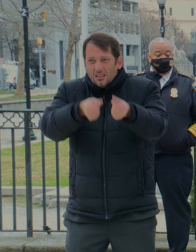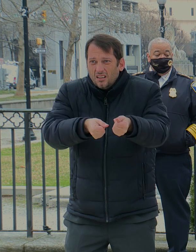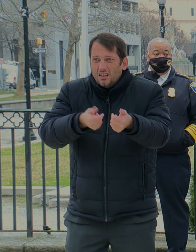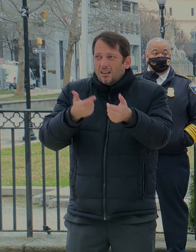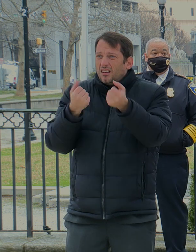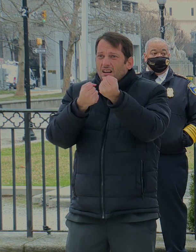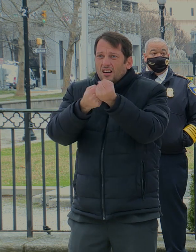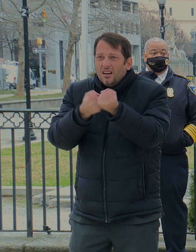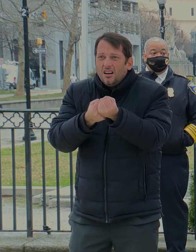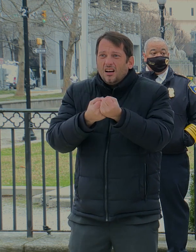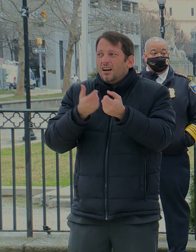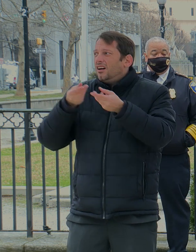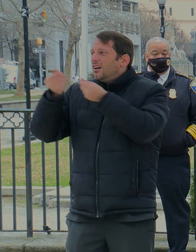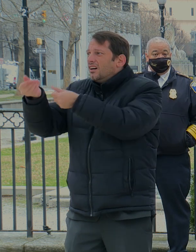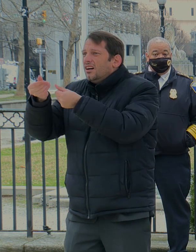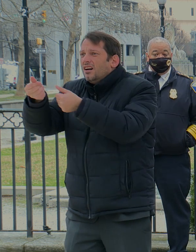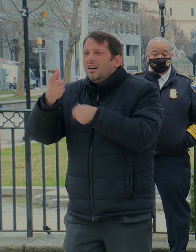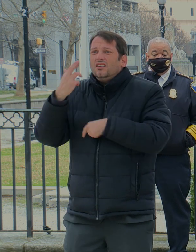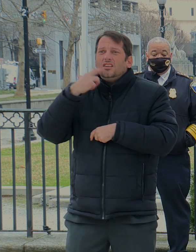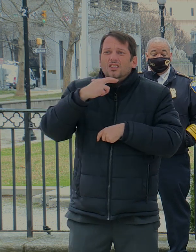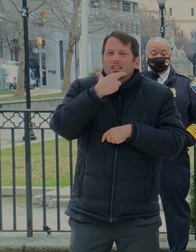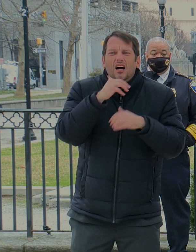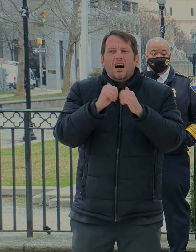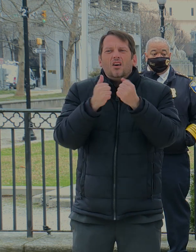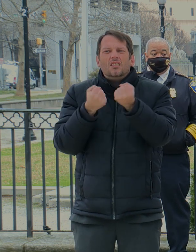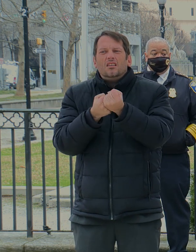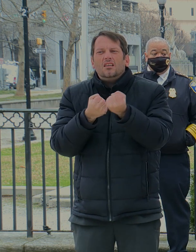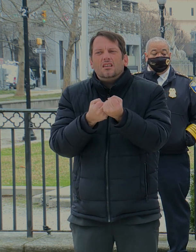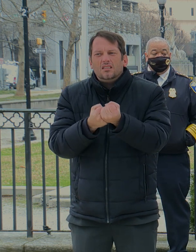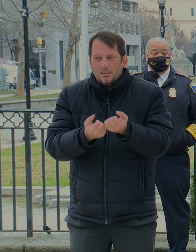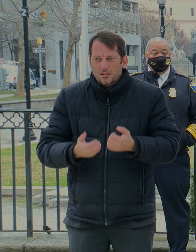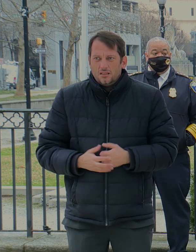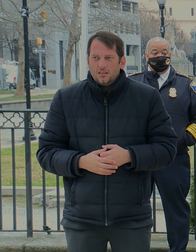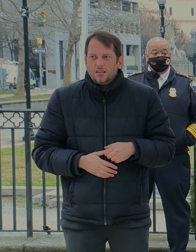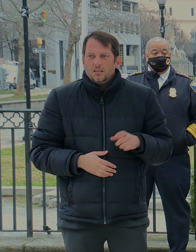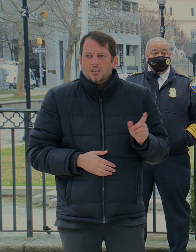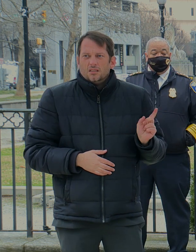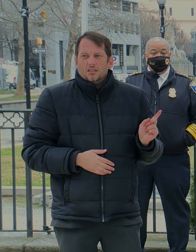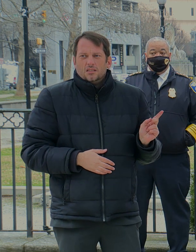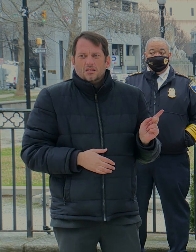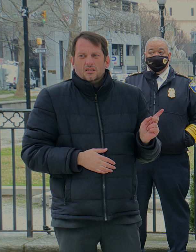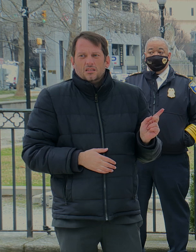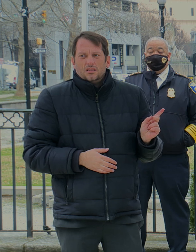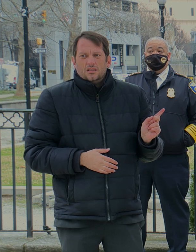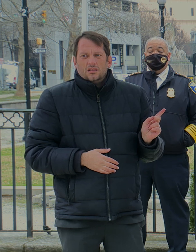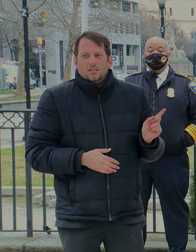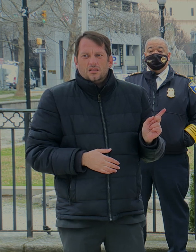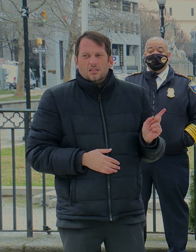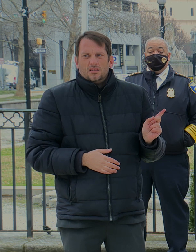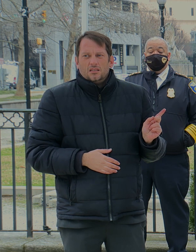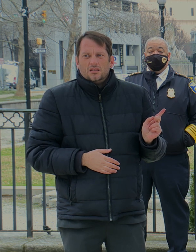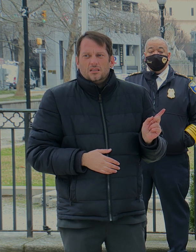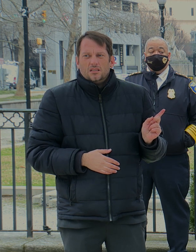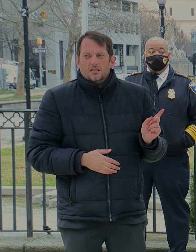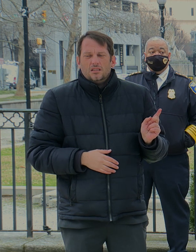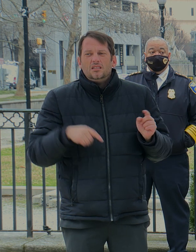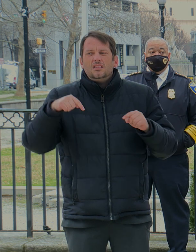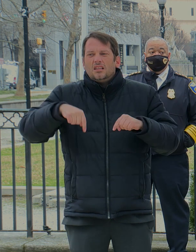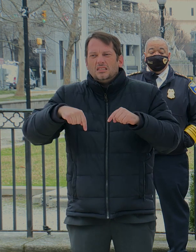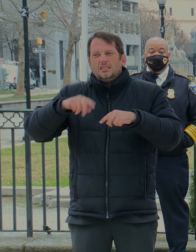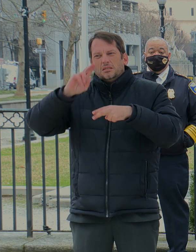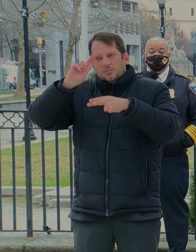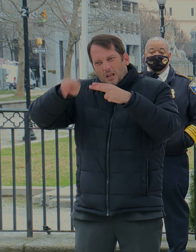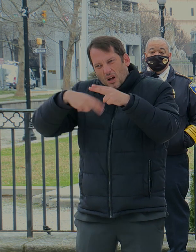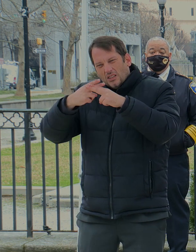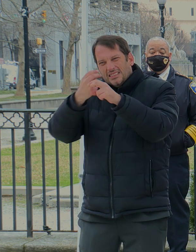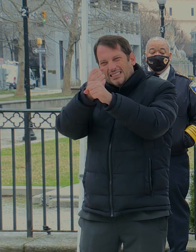surrounding jurisdictions? I can't be more clear about this, right? This is about saving lives. And we know again and